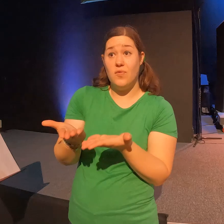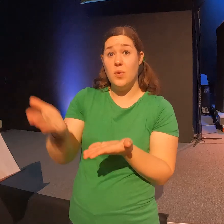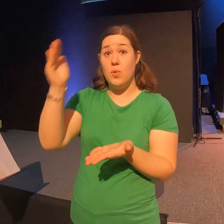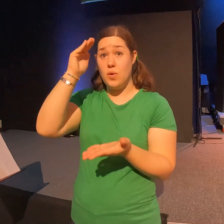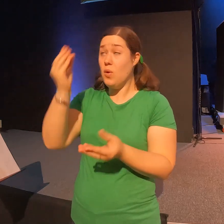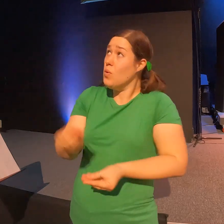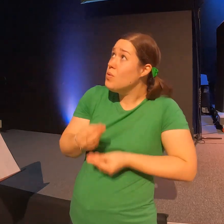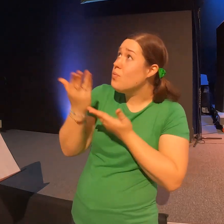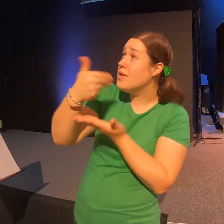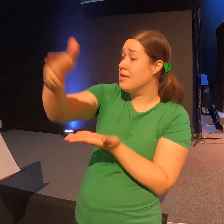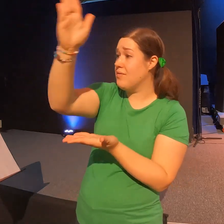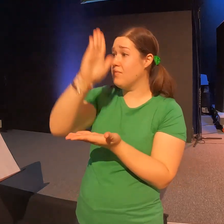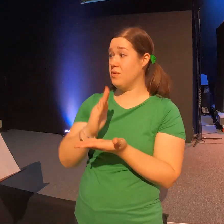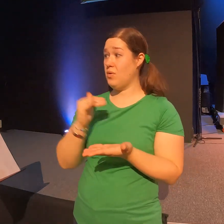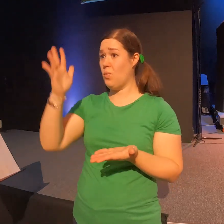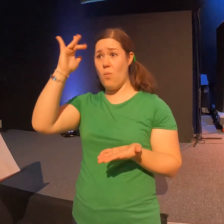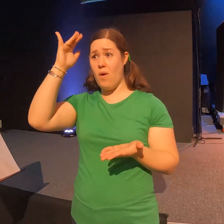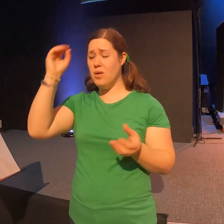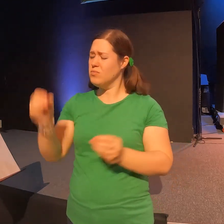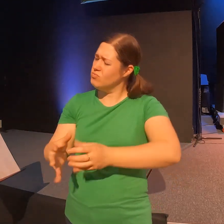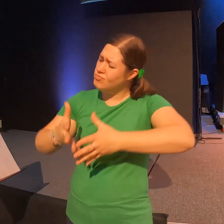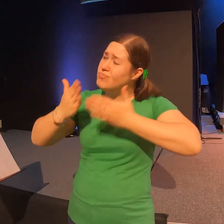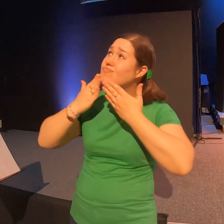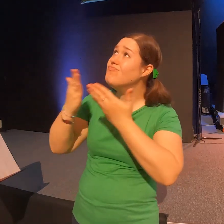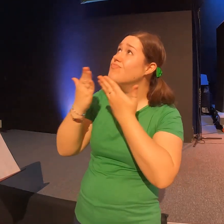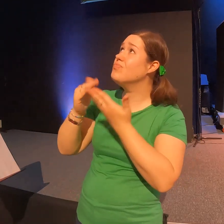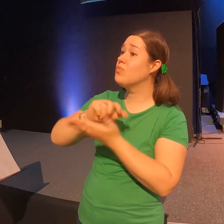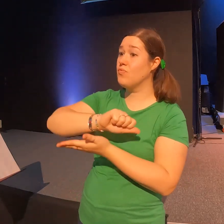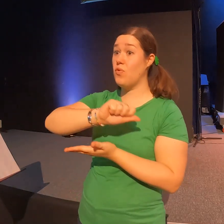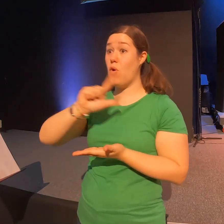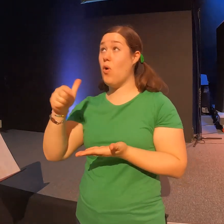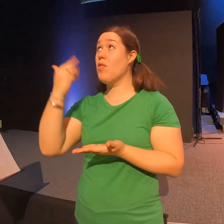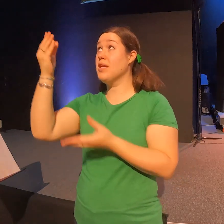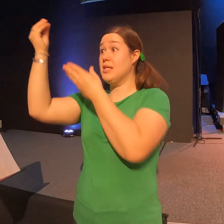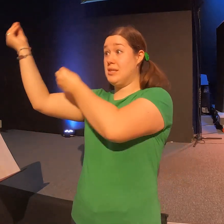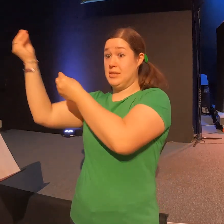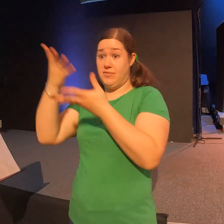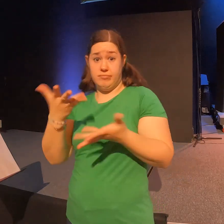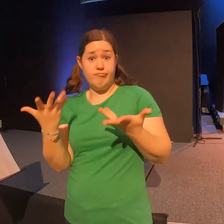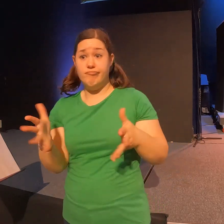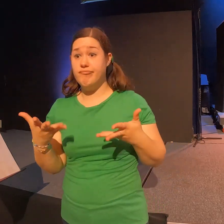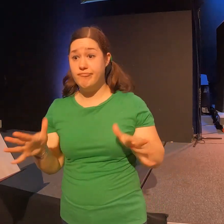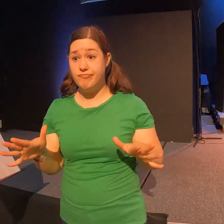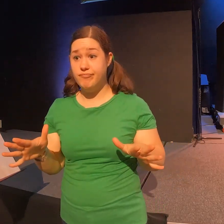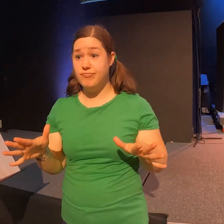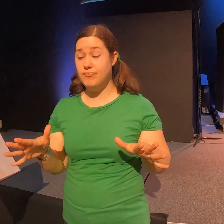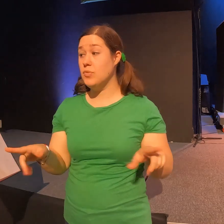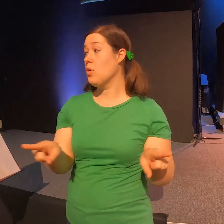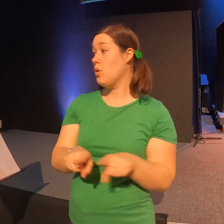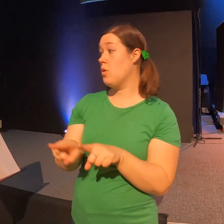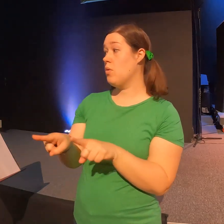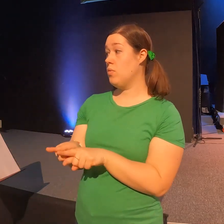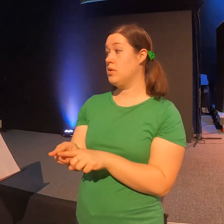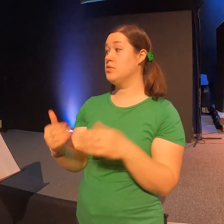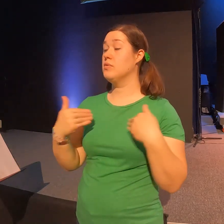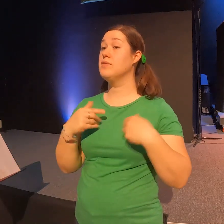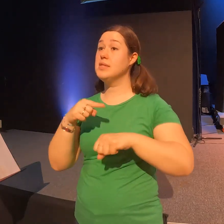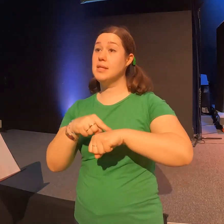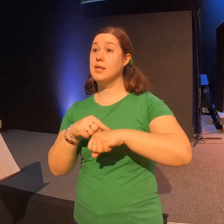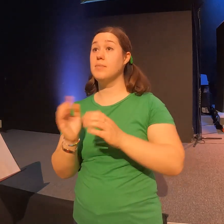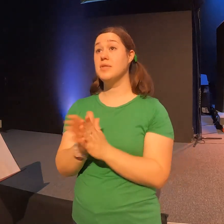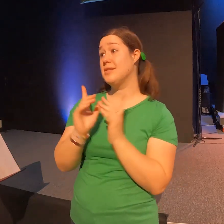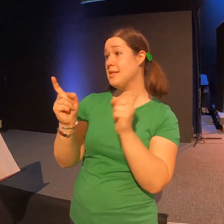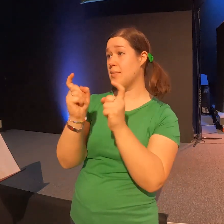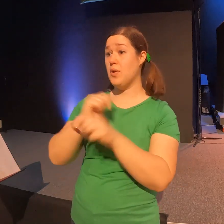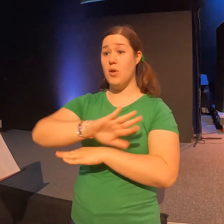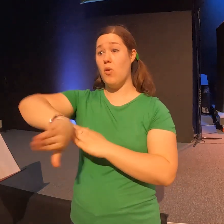to God out of the great gratitude of all that God has first given us. And so we also take this time to celebrate all that's